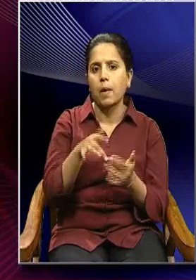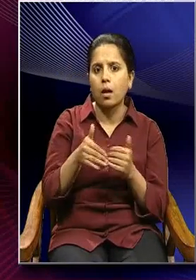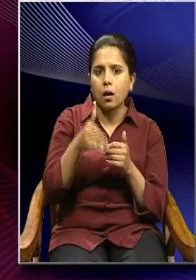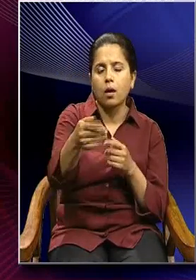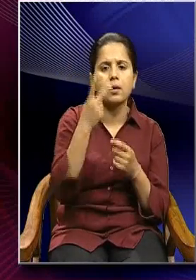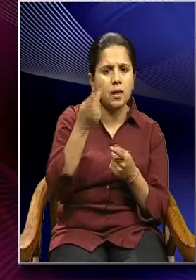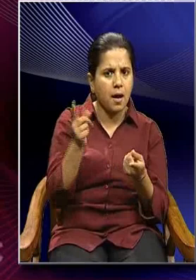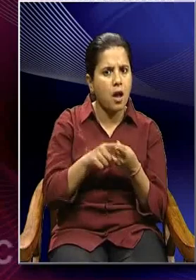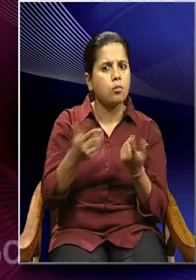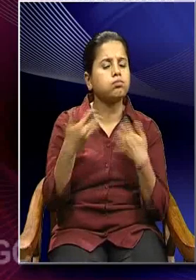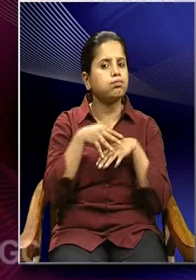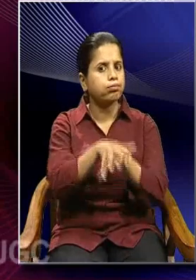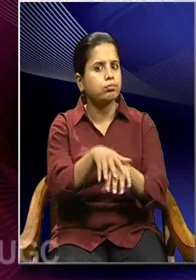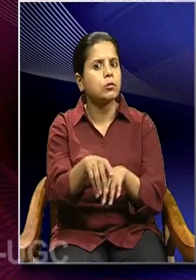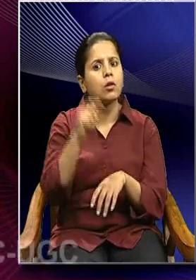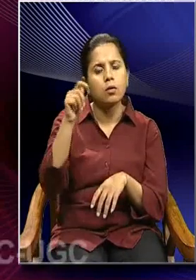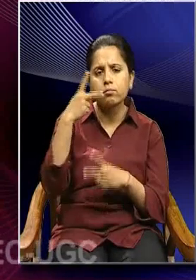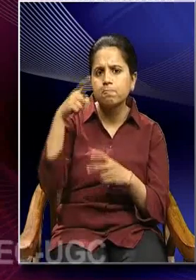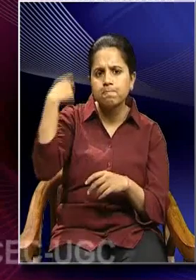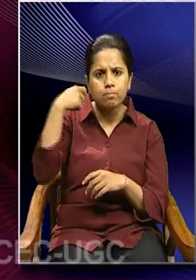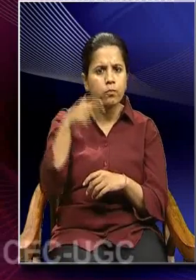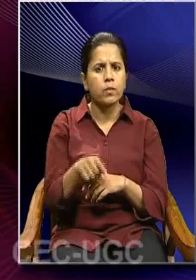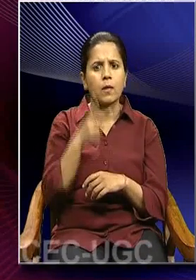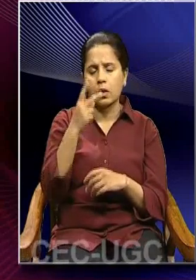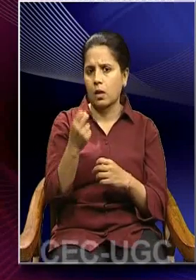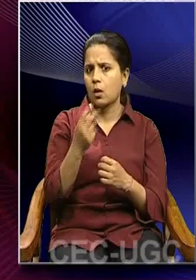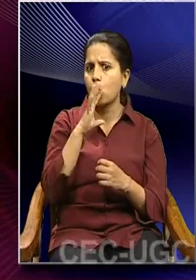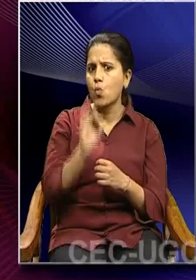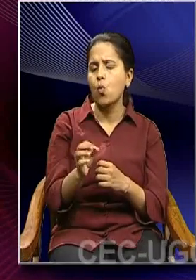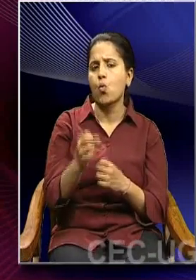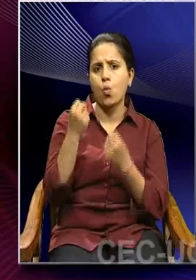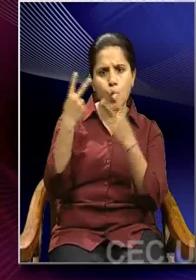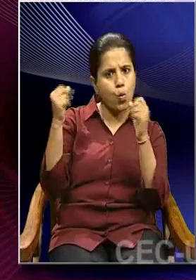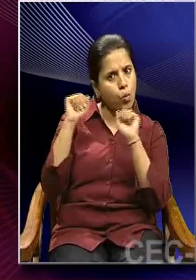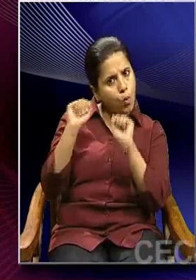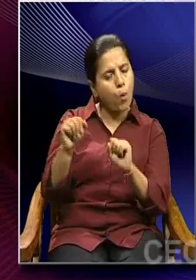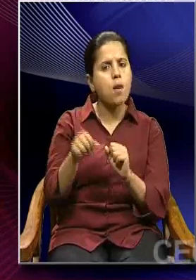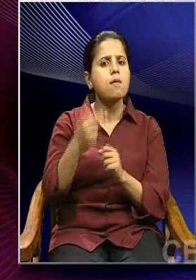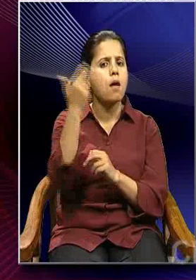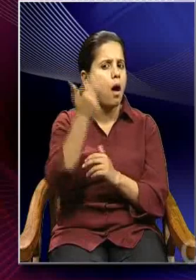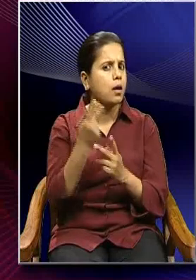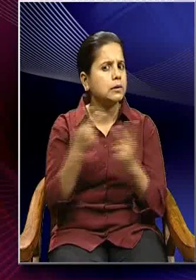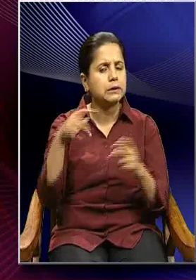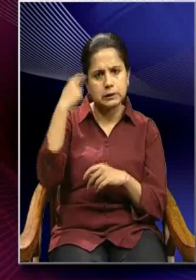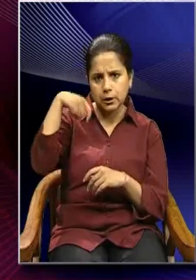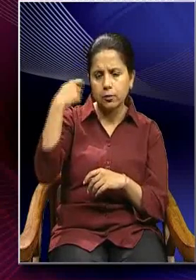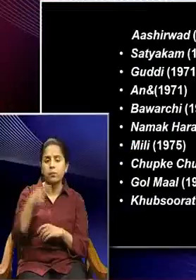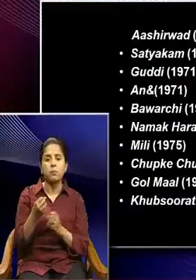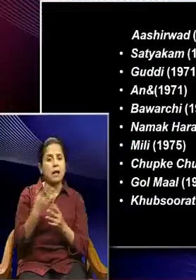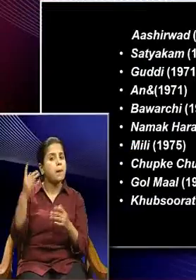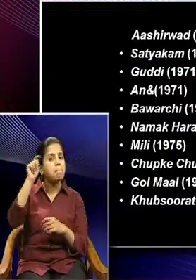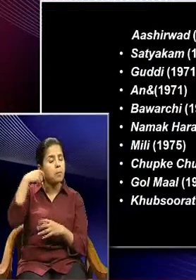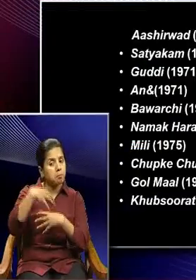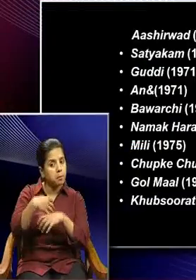extravagance of the mainstream cinema and the stark realism of the art cinema. Many of the films which were